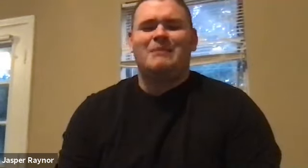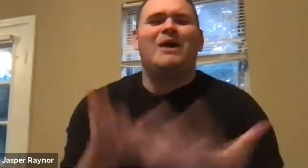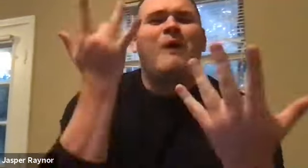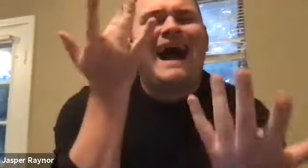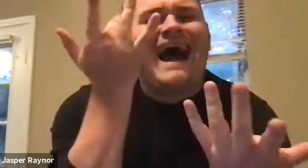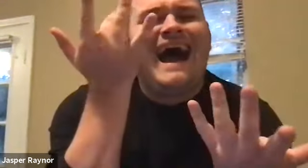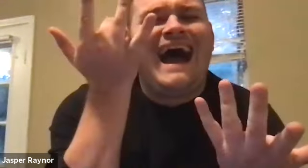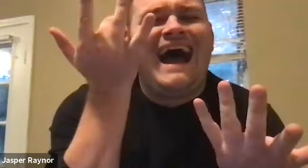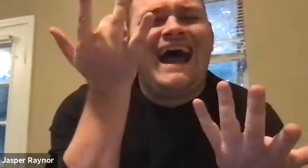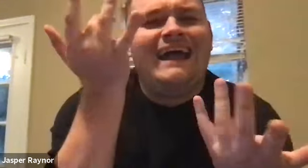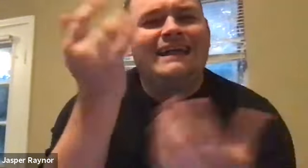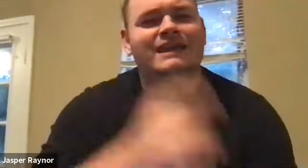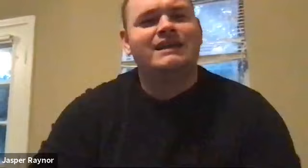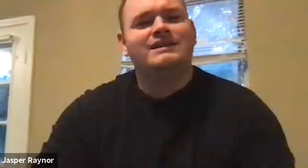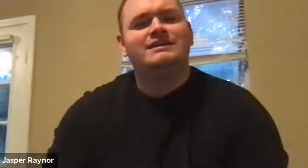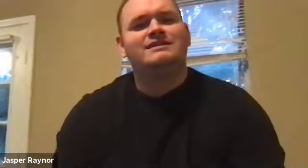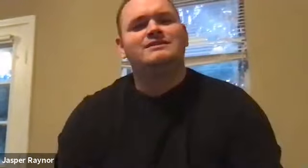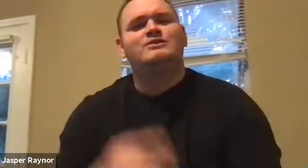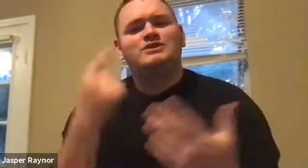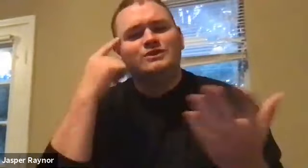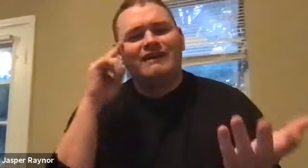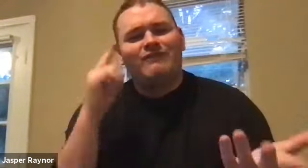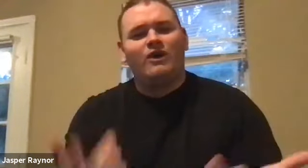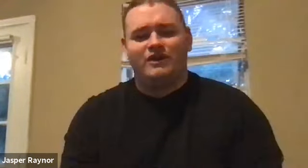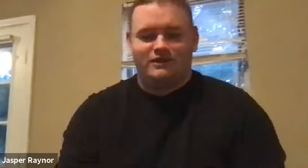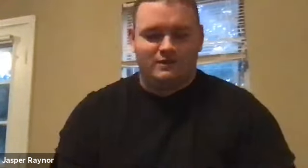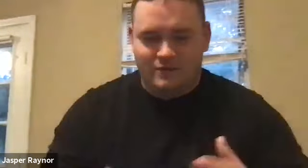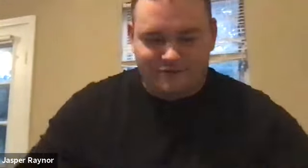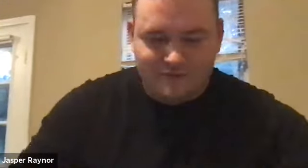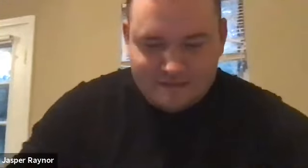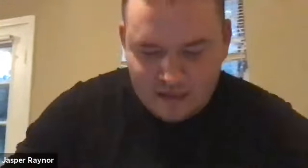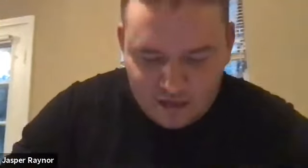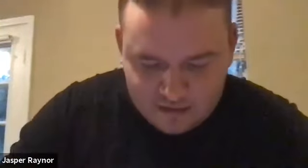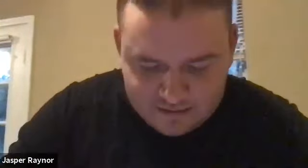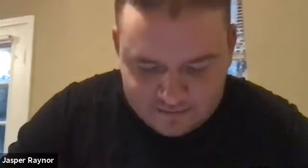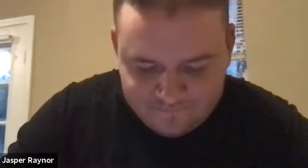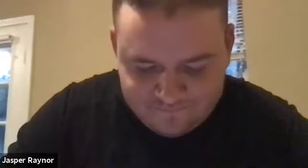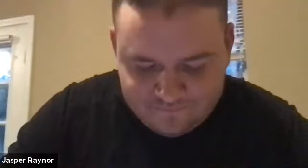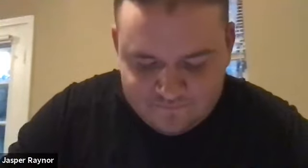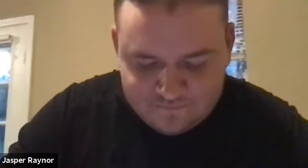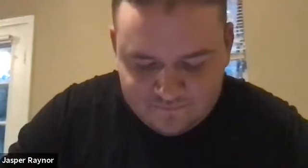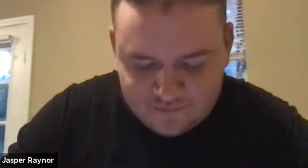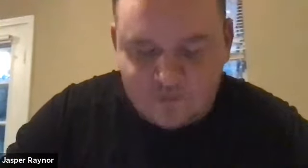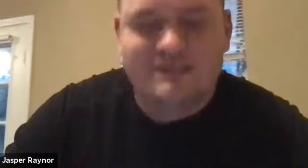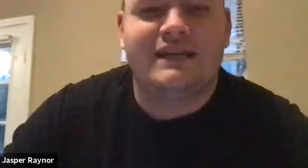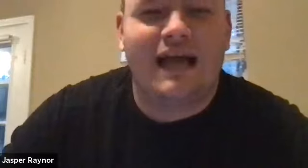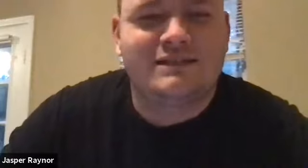like, why? What'd you do that for? Whatever. Yeah. What's the last?